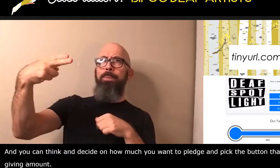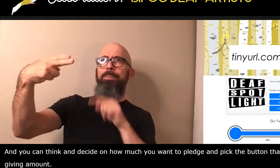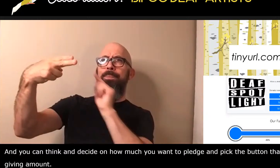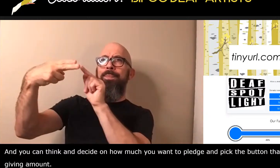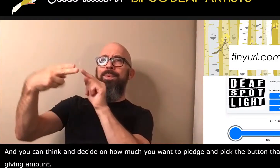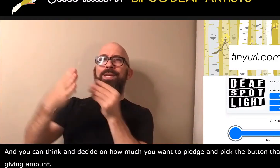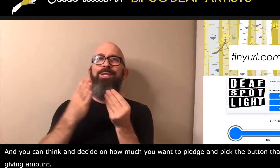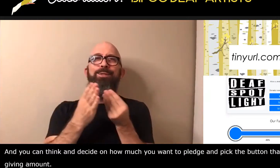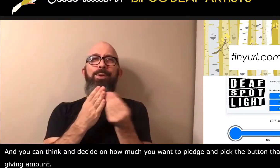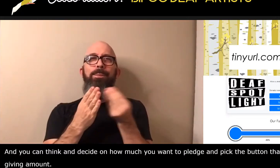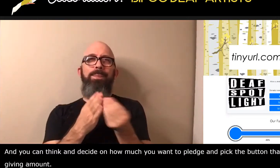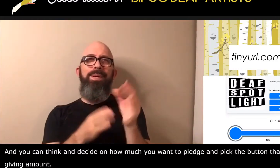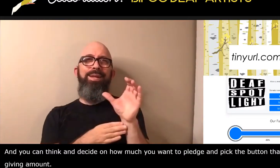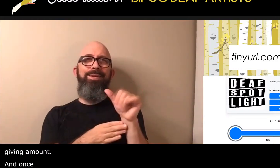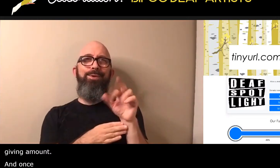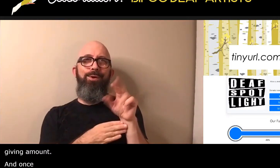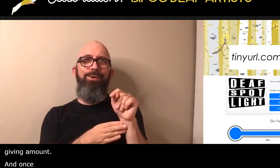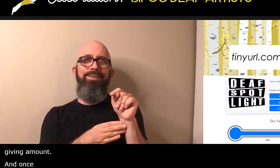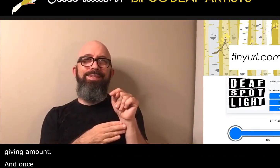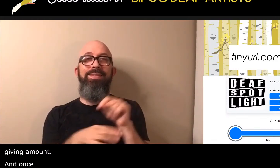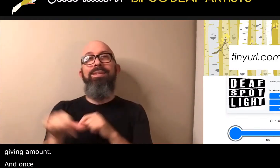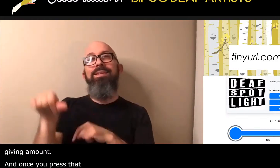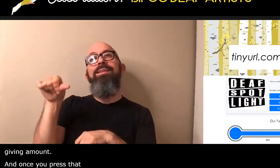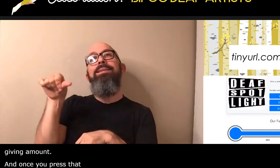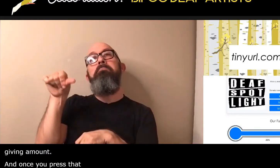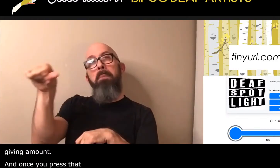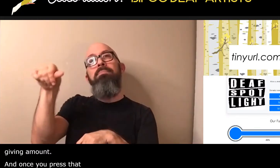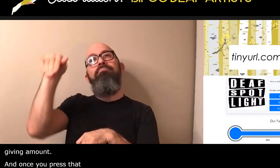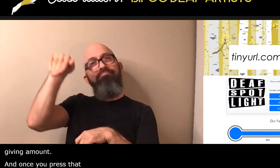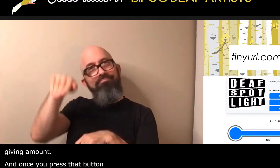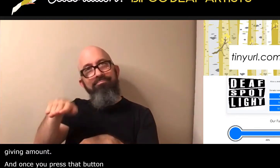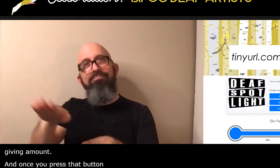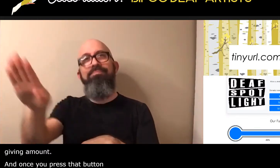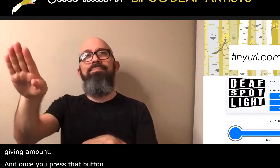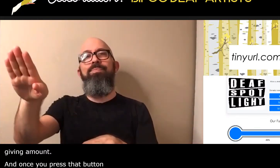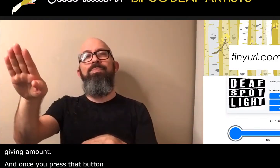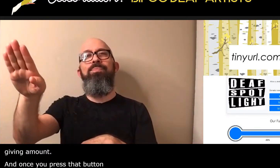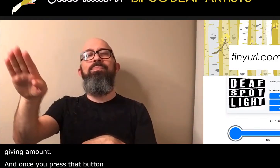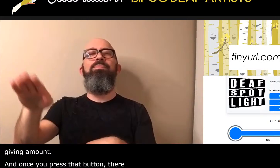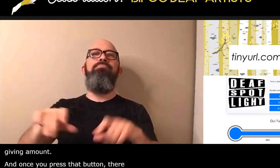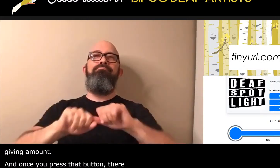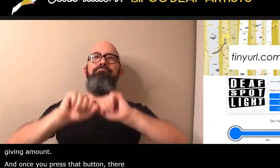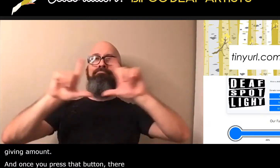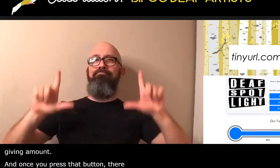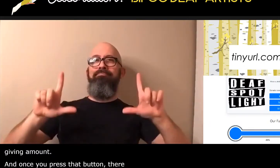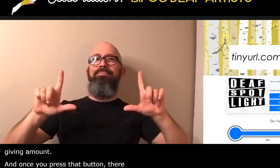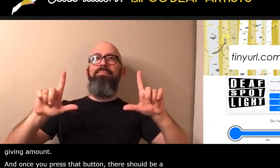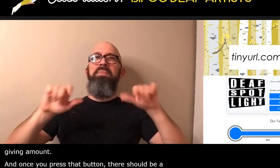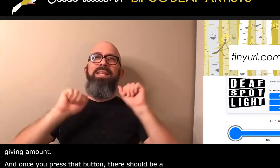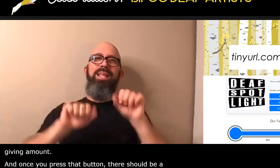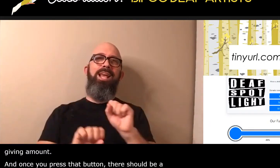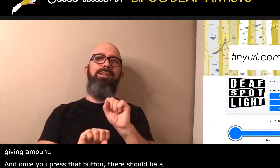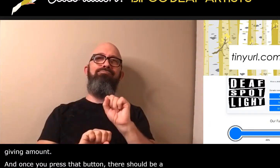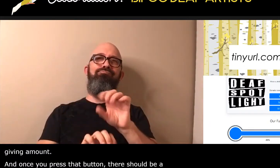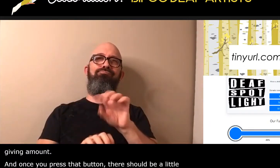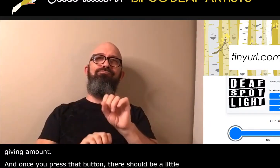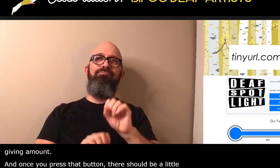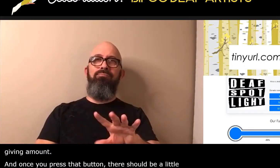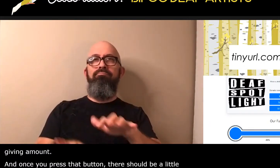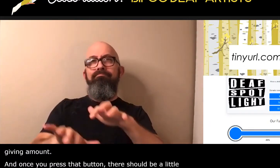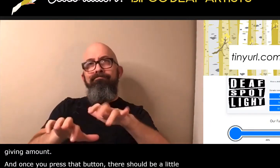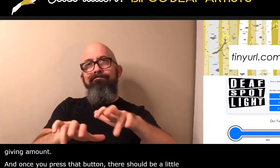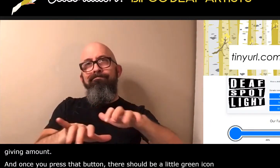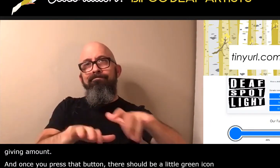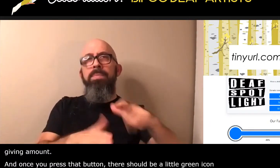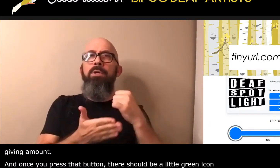And once you press that button, there should be a little green icon that pops up. And Click on that button and